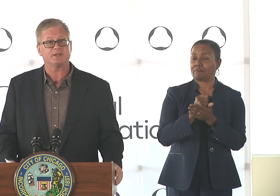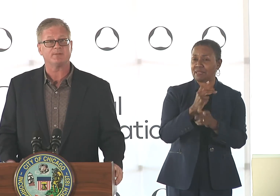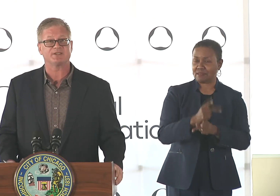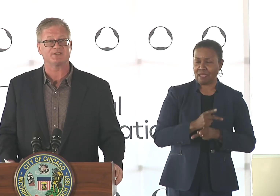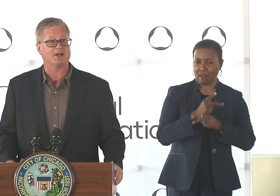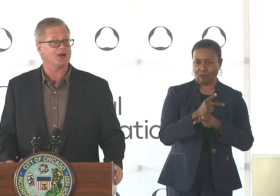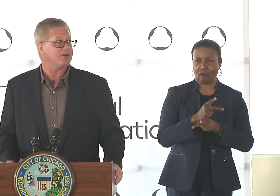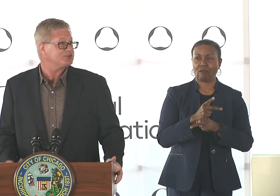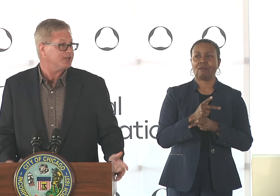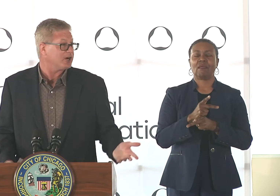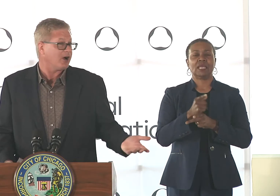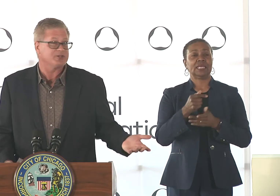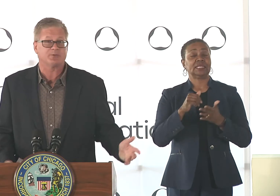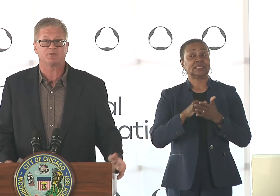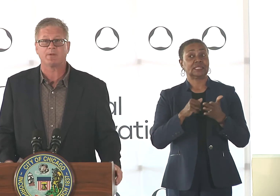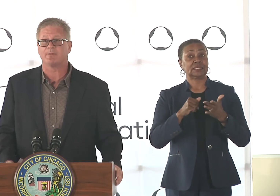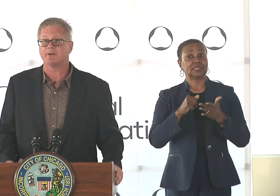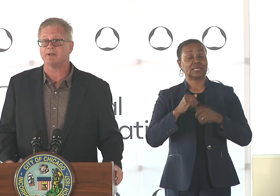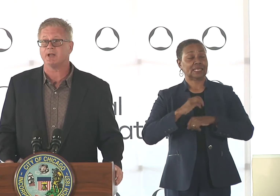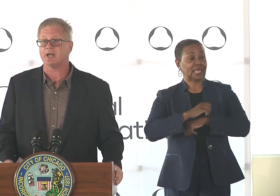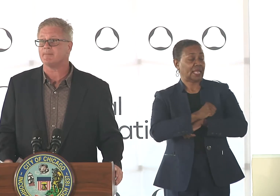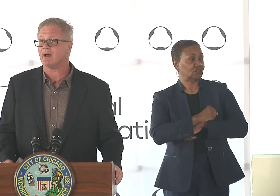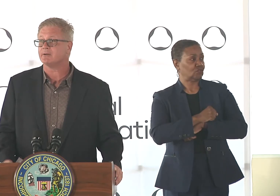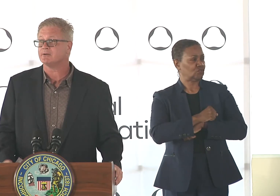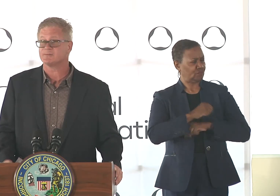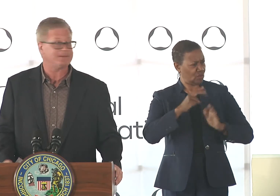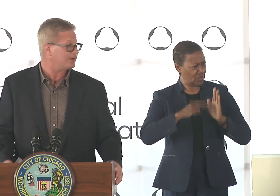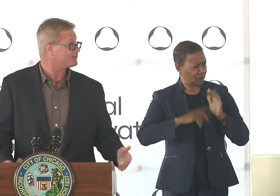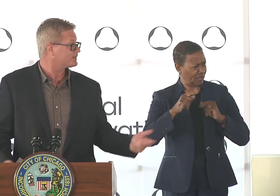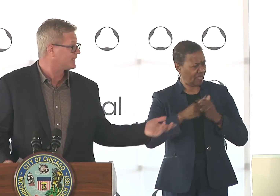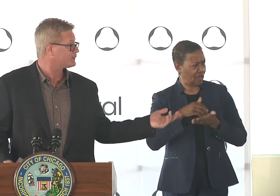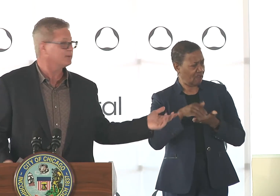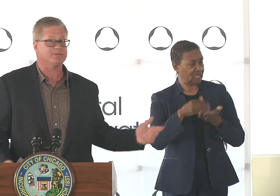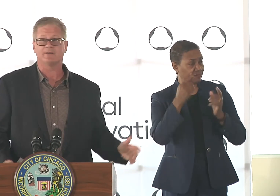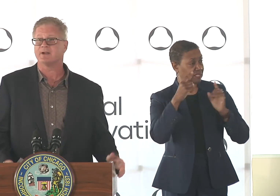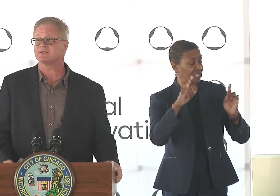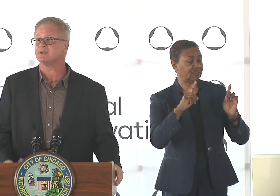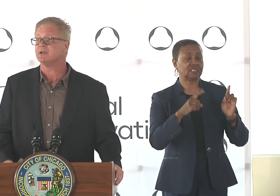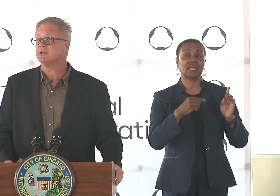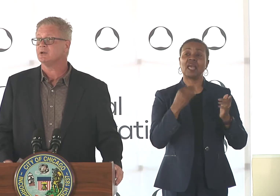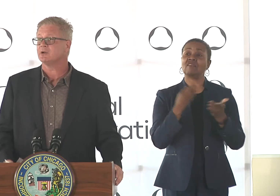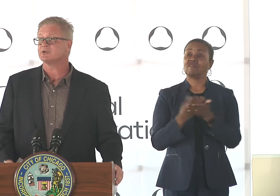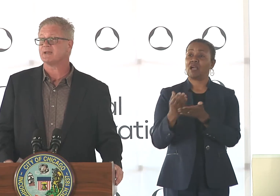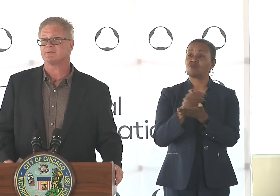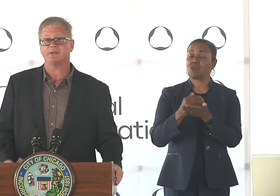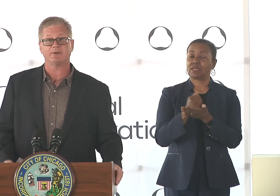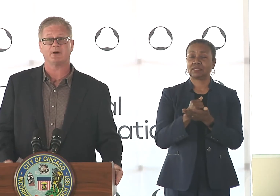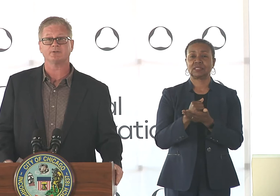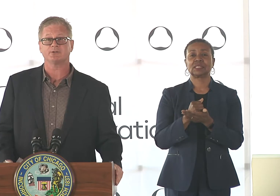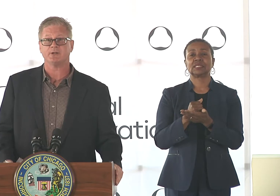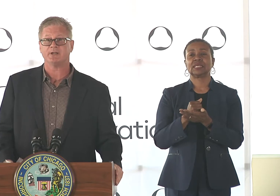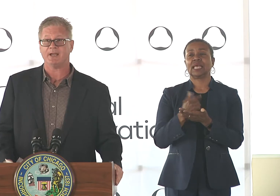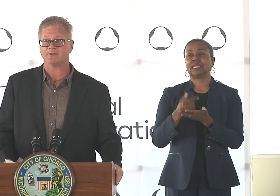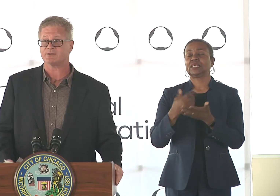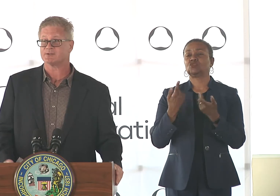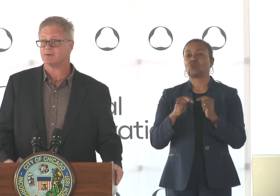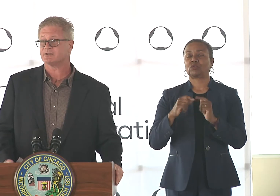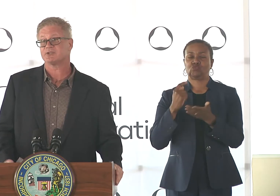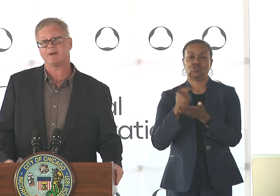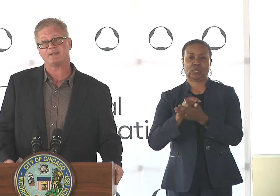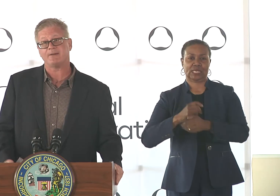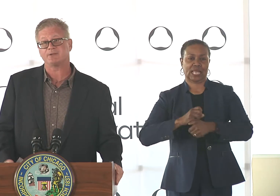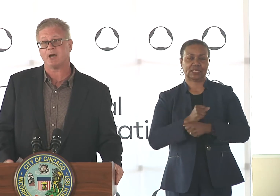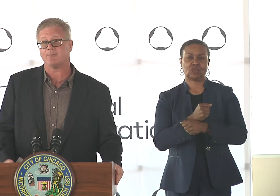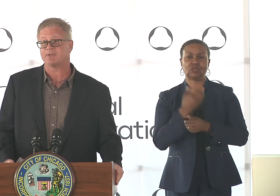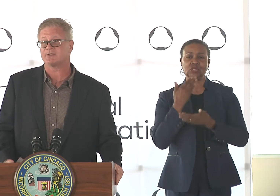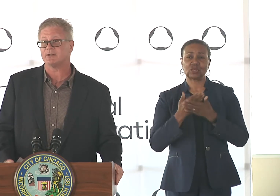notably is Pyxis Oncology, which we've been reading a lot about, who's been very successful in fundraising, who goes after difficult to treat cancers. So it's